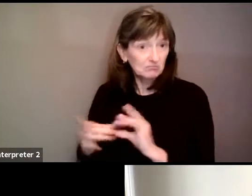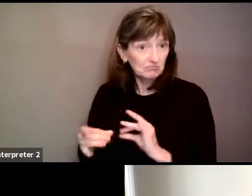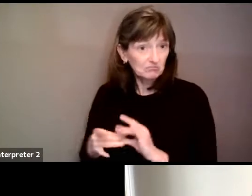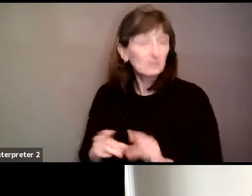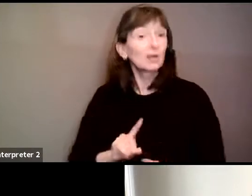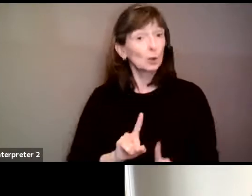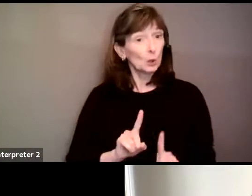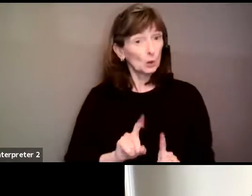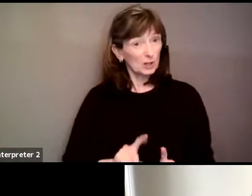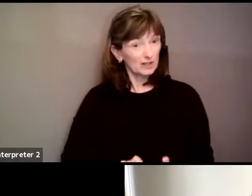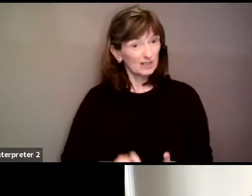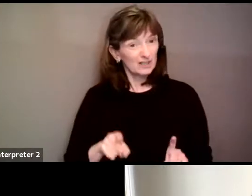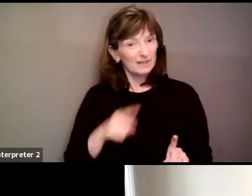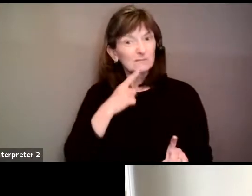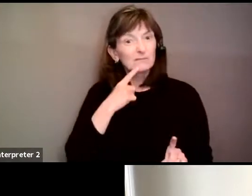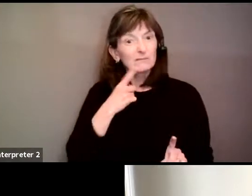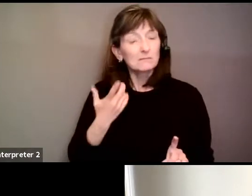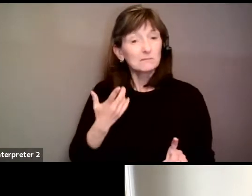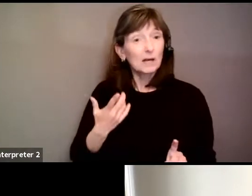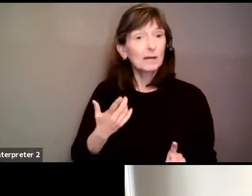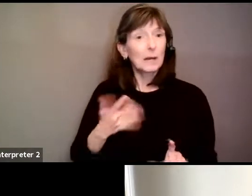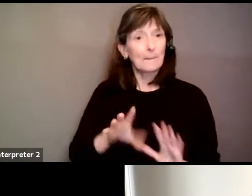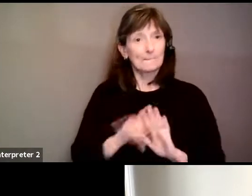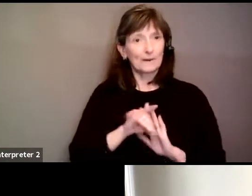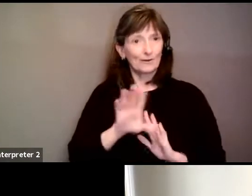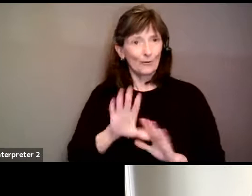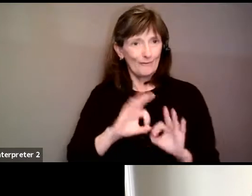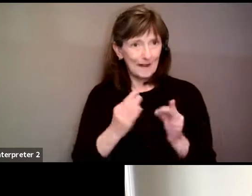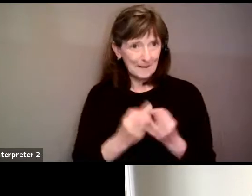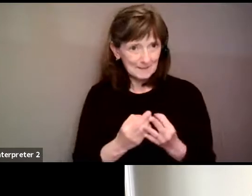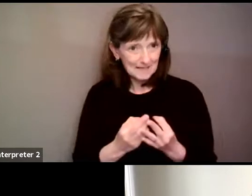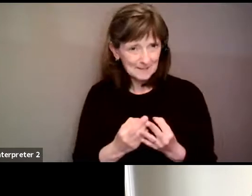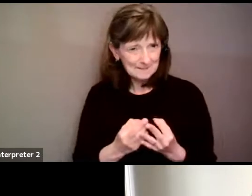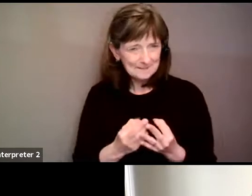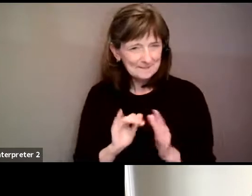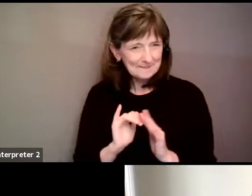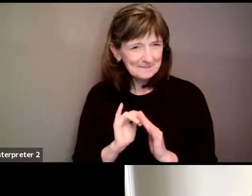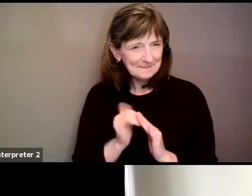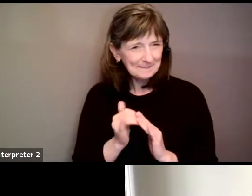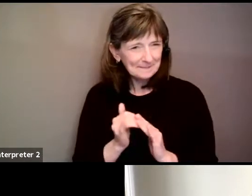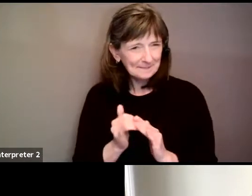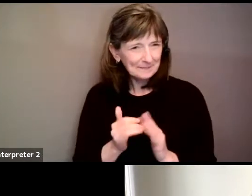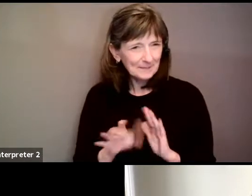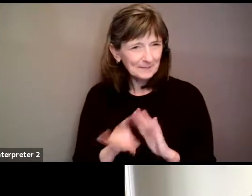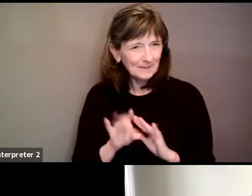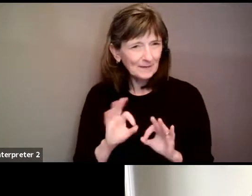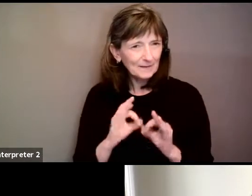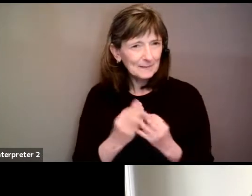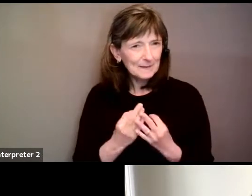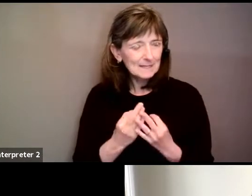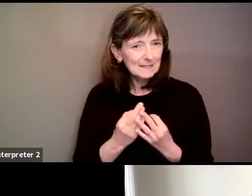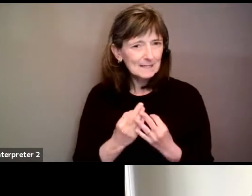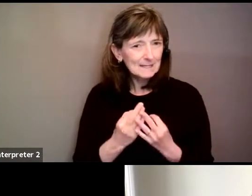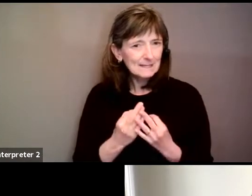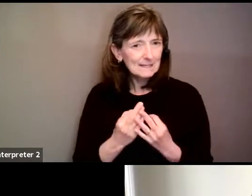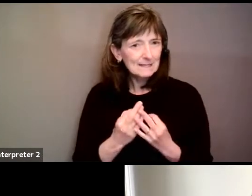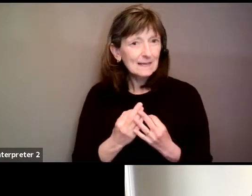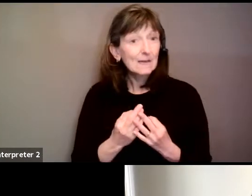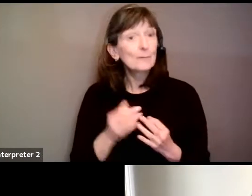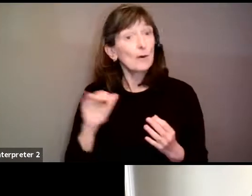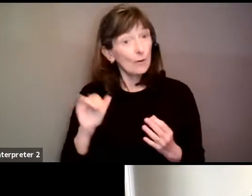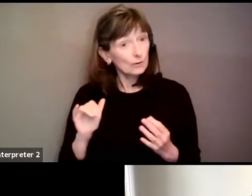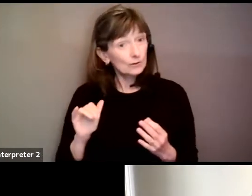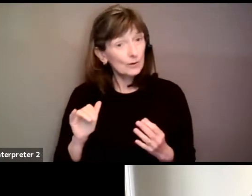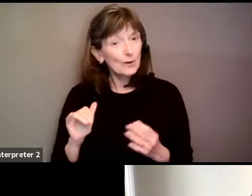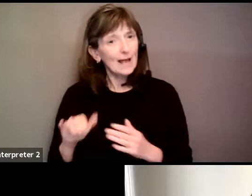that people talk about chosen family, but how do people choose their families? And then I'm just going to add to another piece, which is